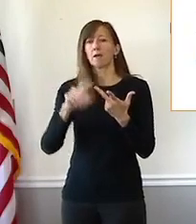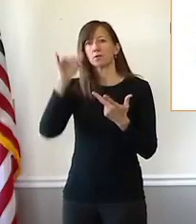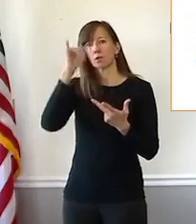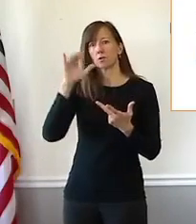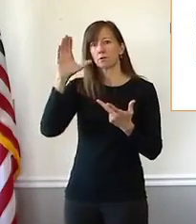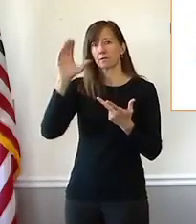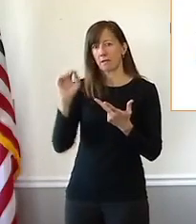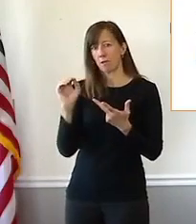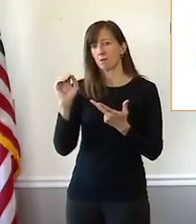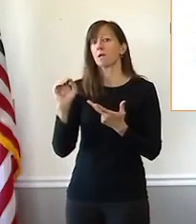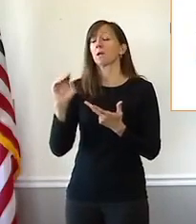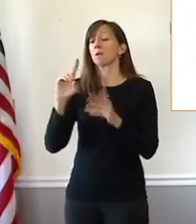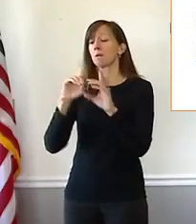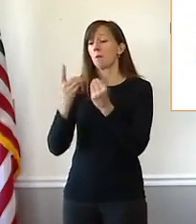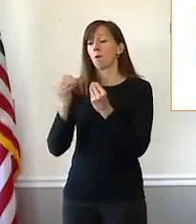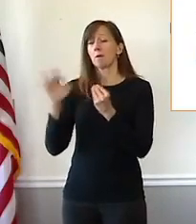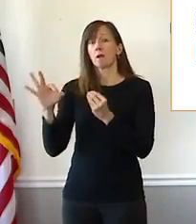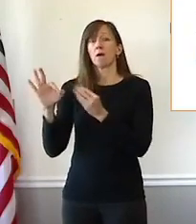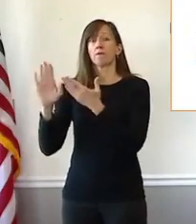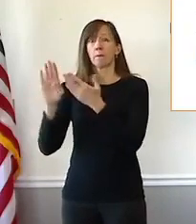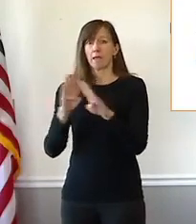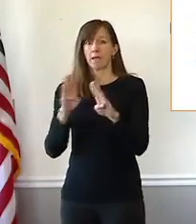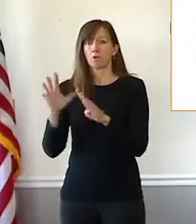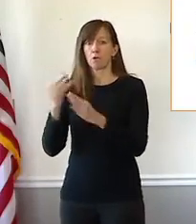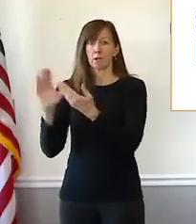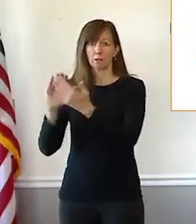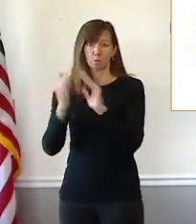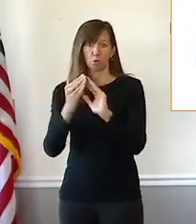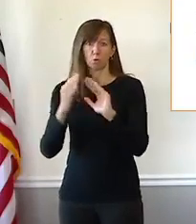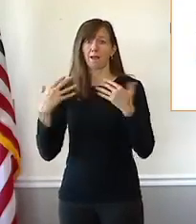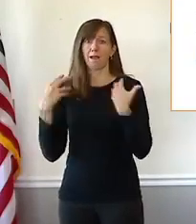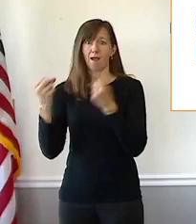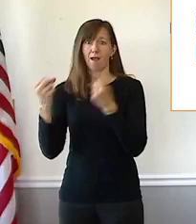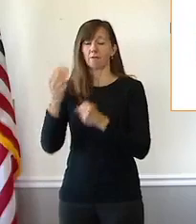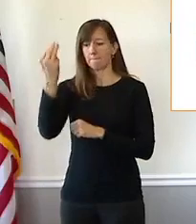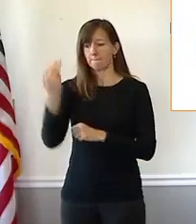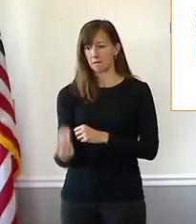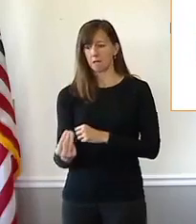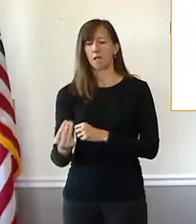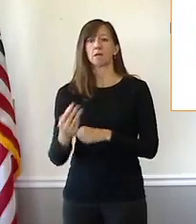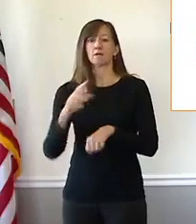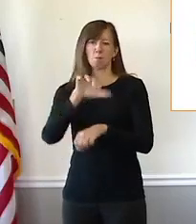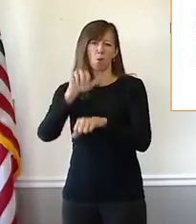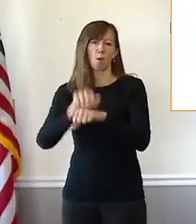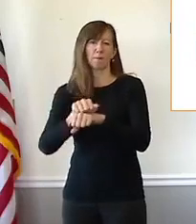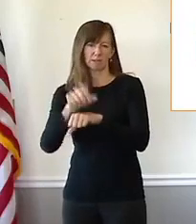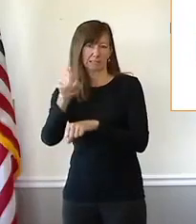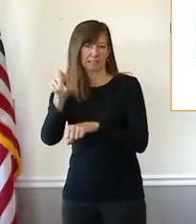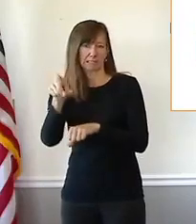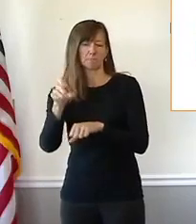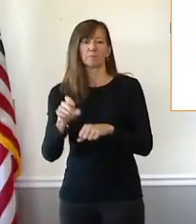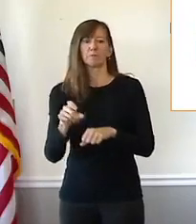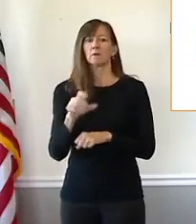of Behavioral and Community Health conducts flu shots on Mondays by appointment, and if you visit